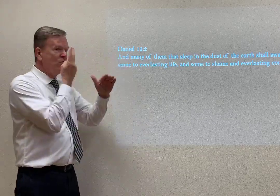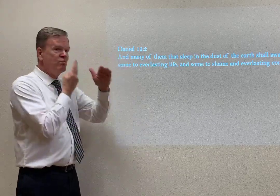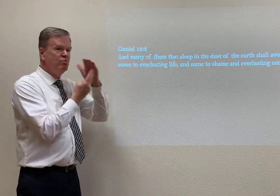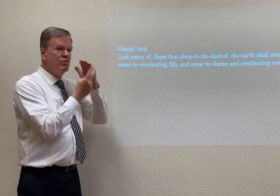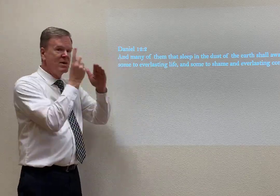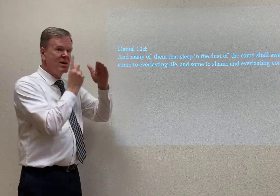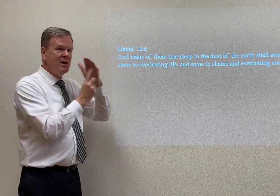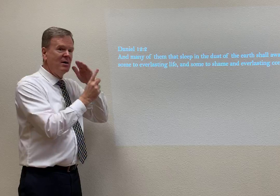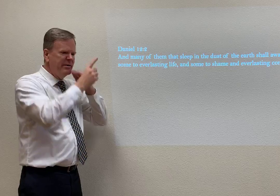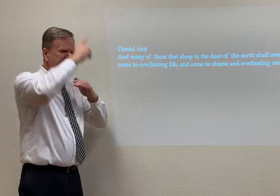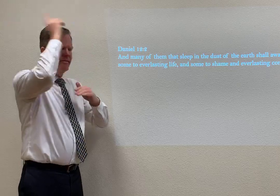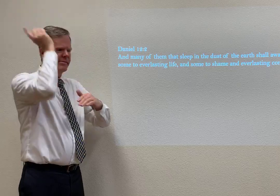Daniel 12:2. This is.